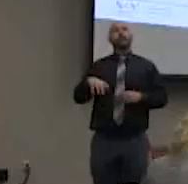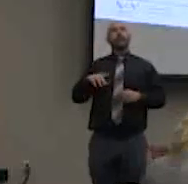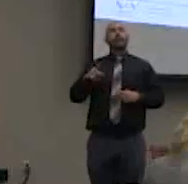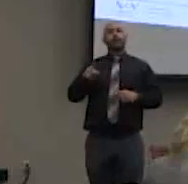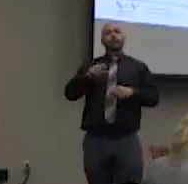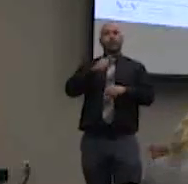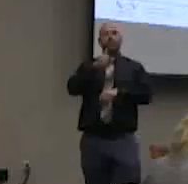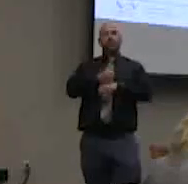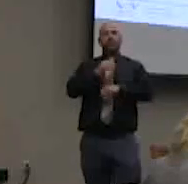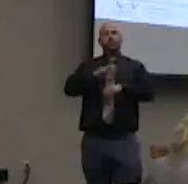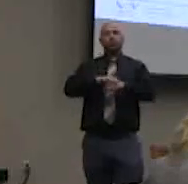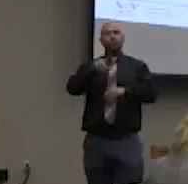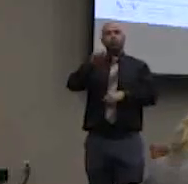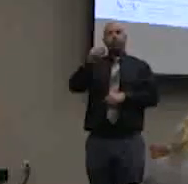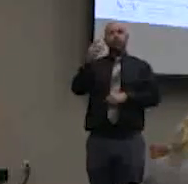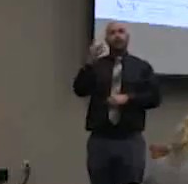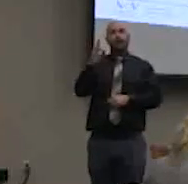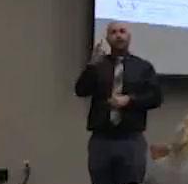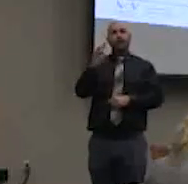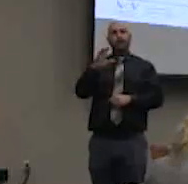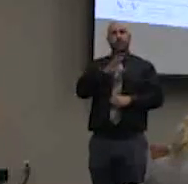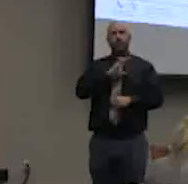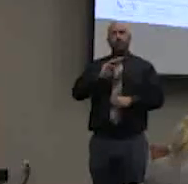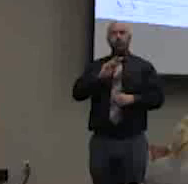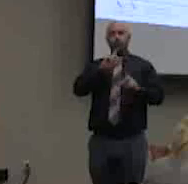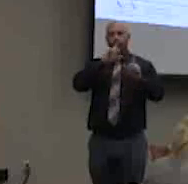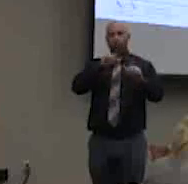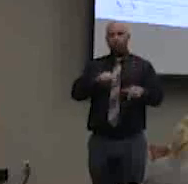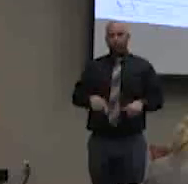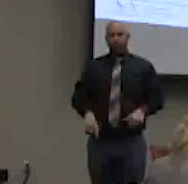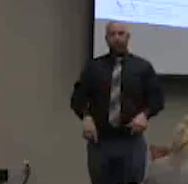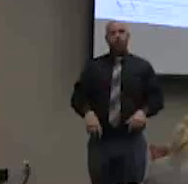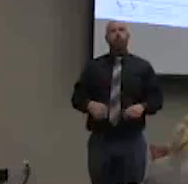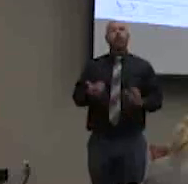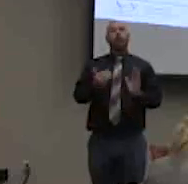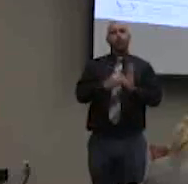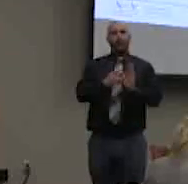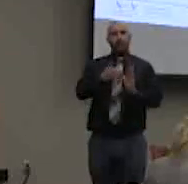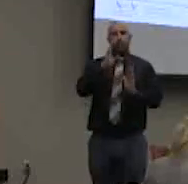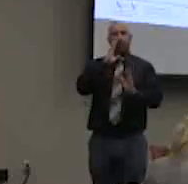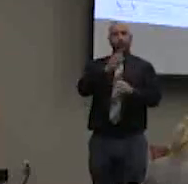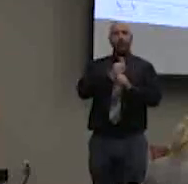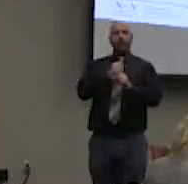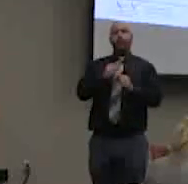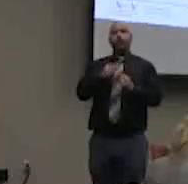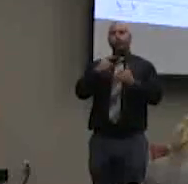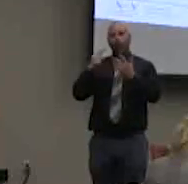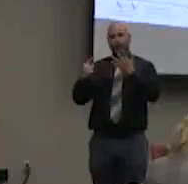report. So, again, you'll get the rest of the materials at before your November meeting.